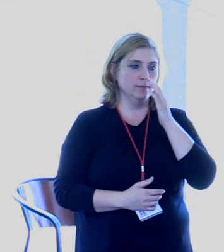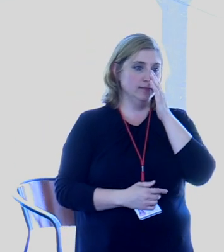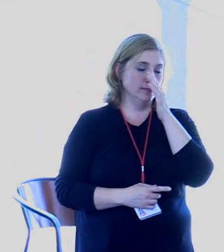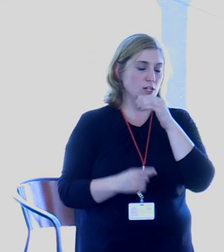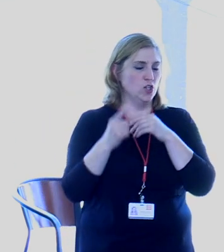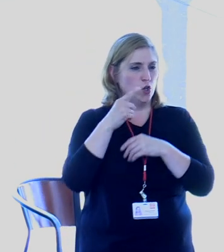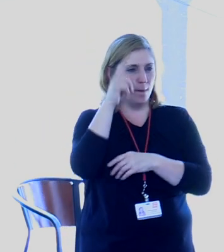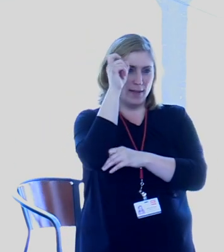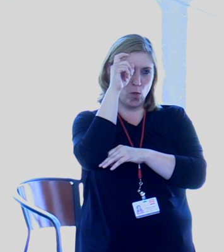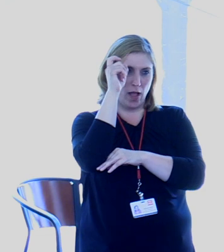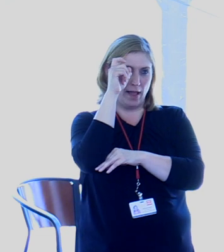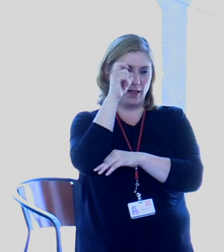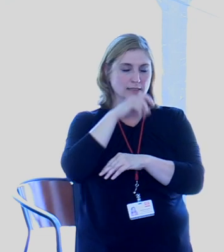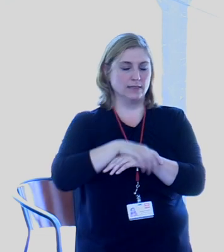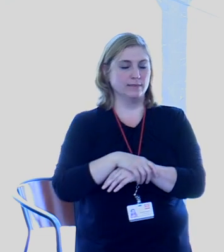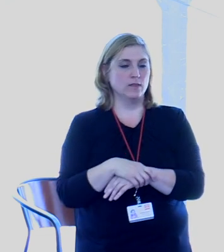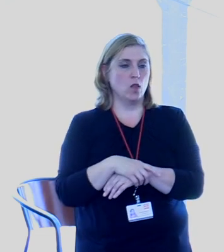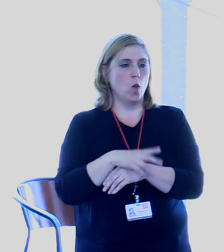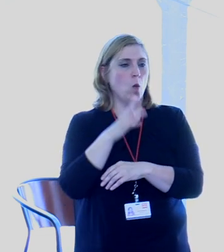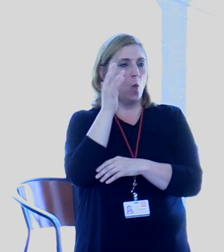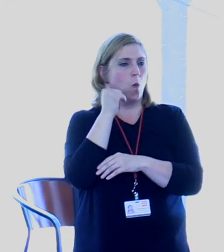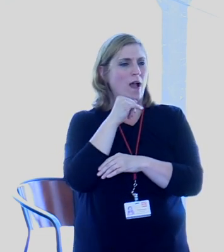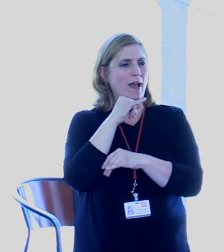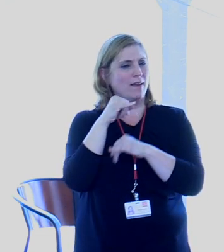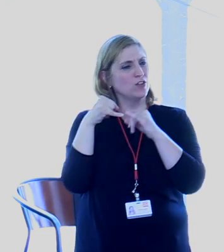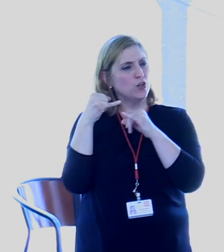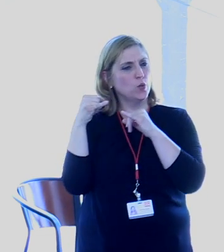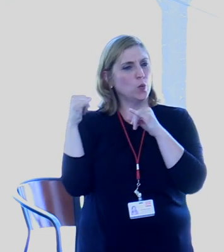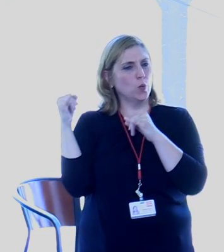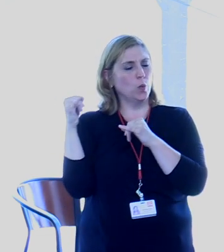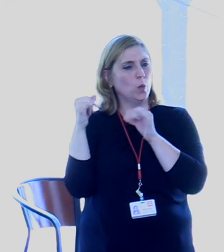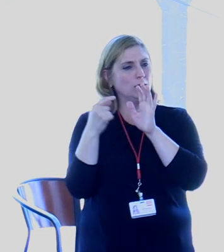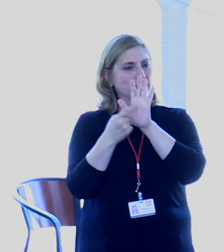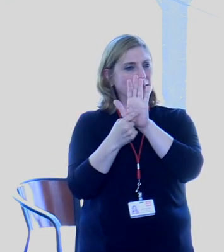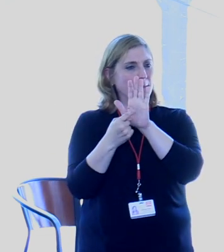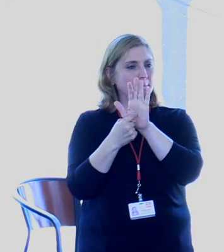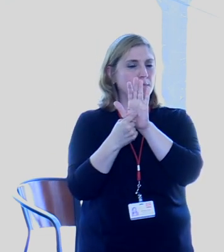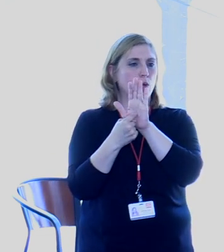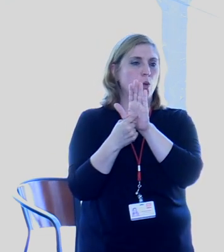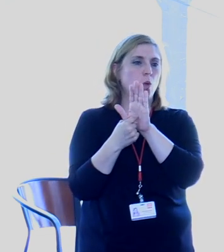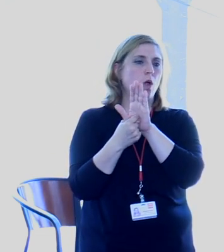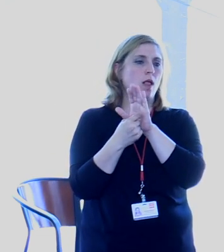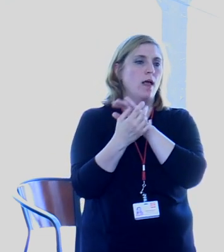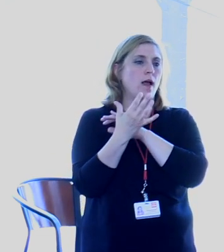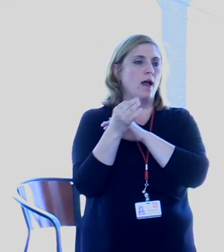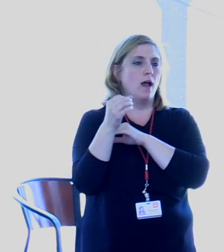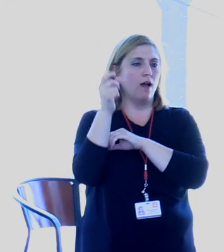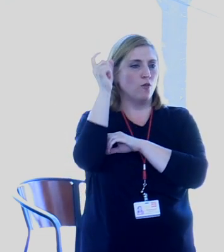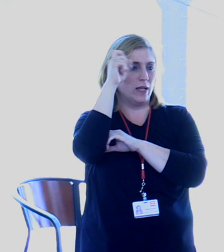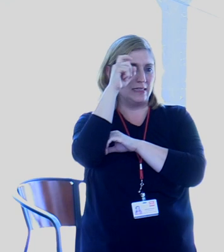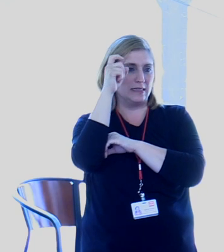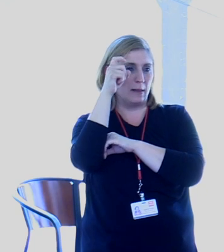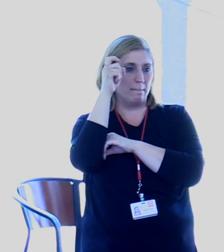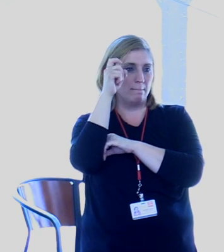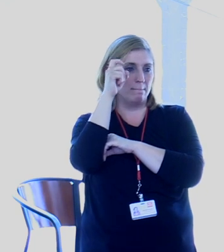You'll be wise. Why the noodle is the symbol of wisdom,